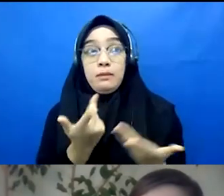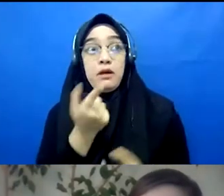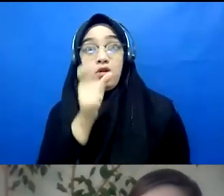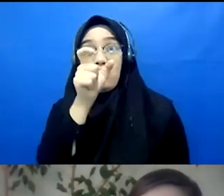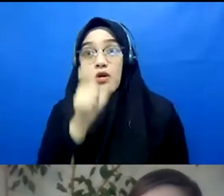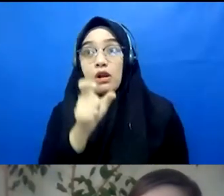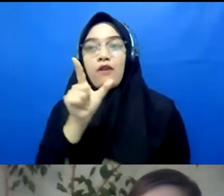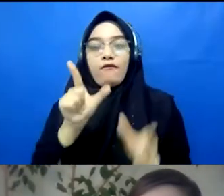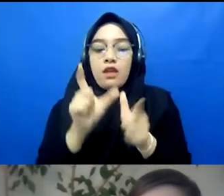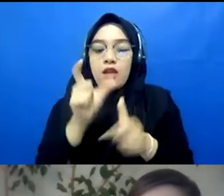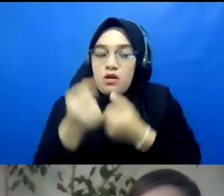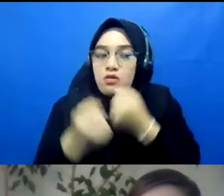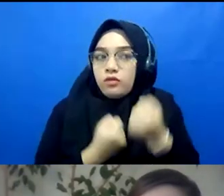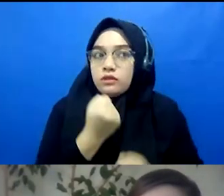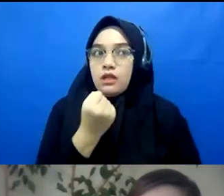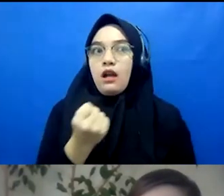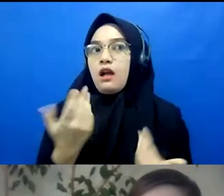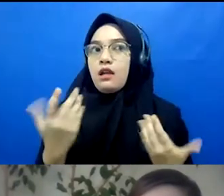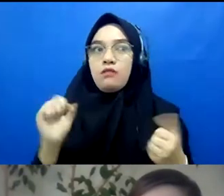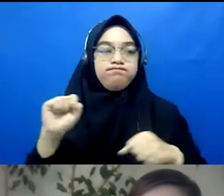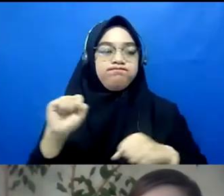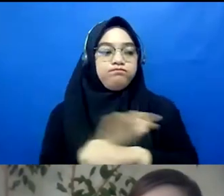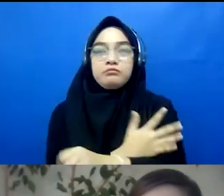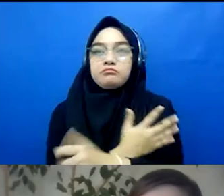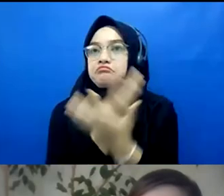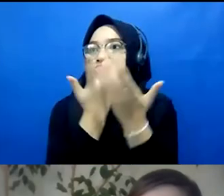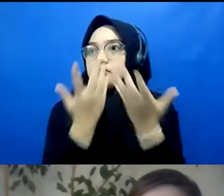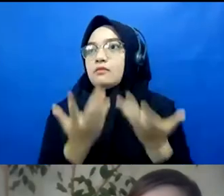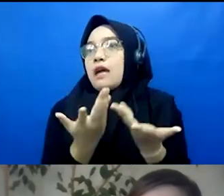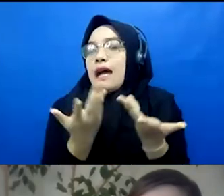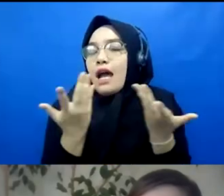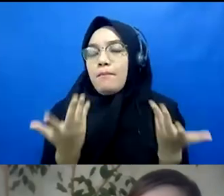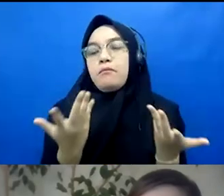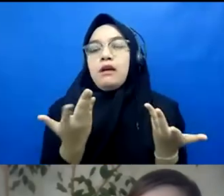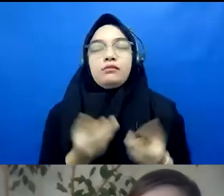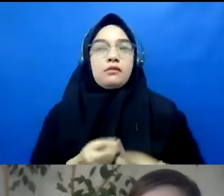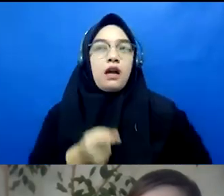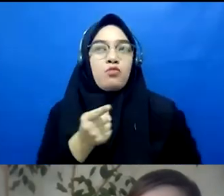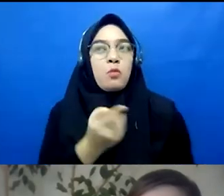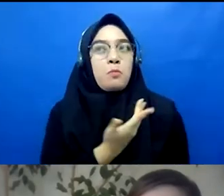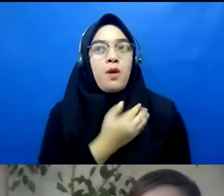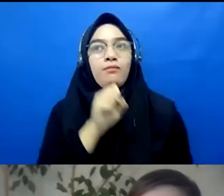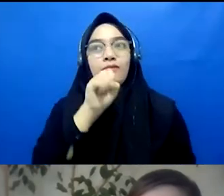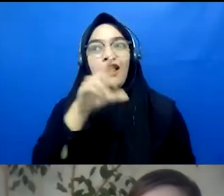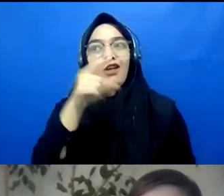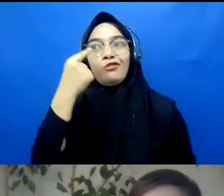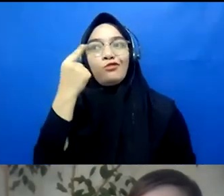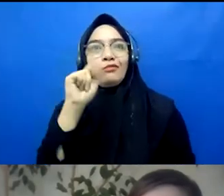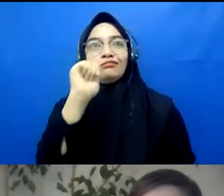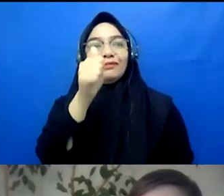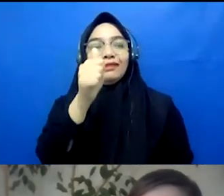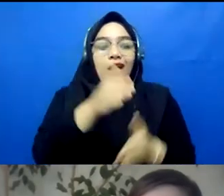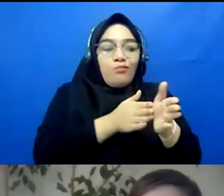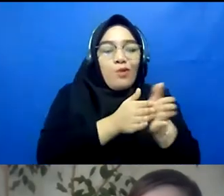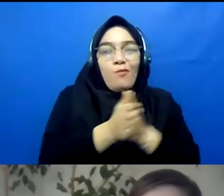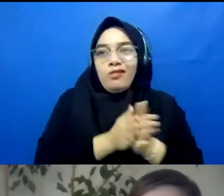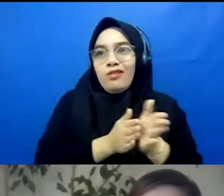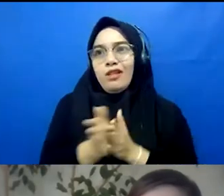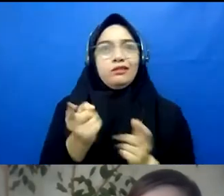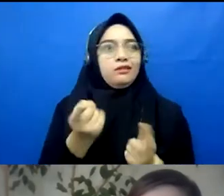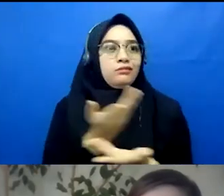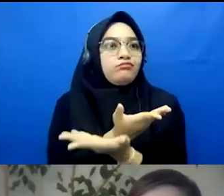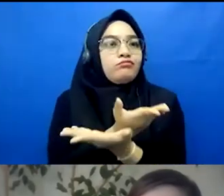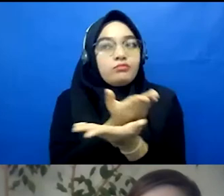would give them to encourage them on this journey? So for the next